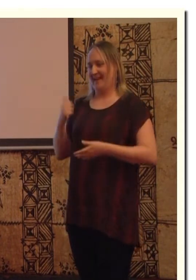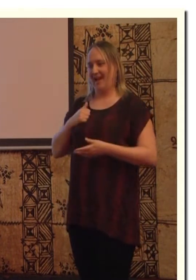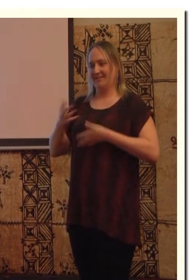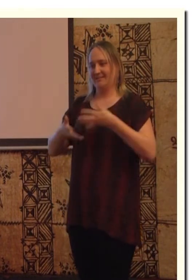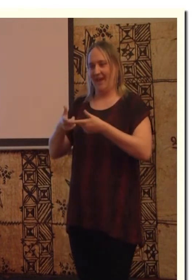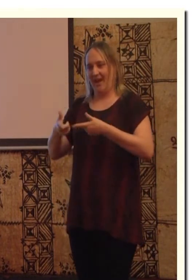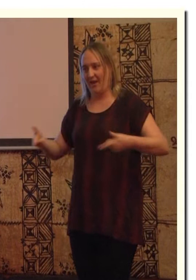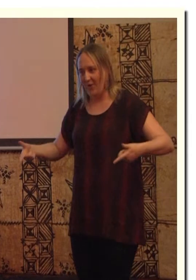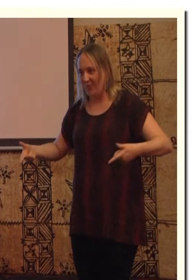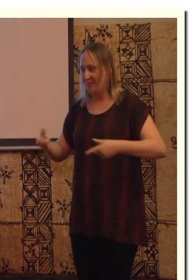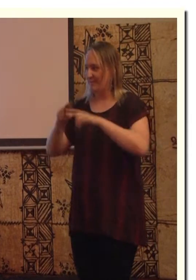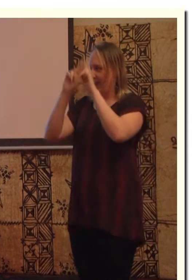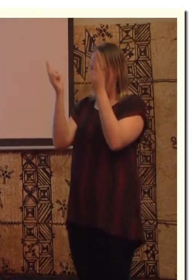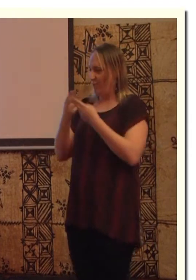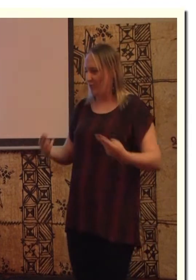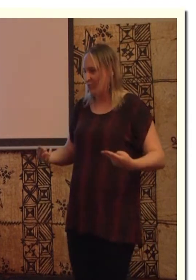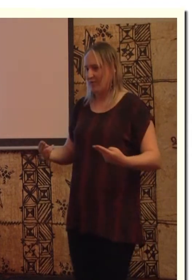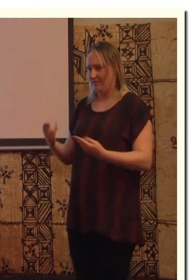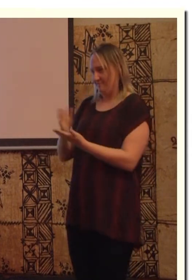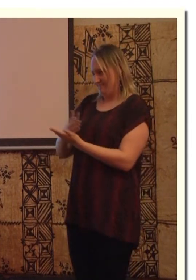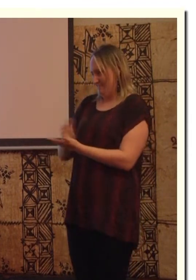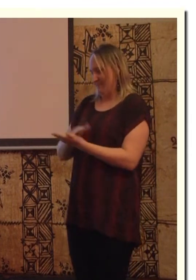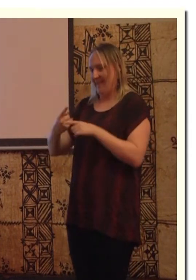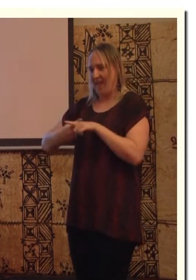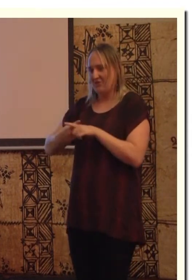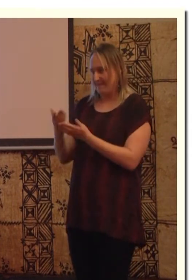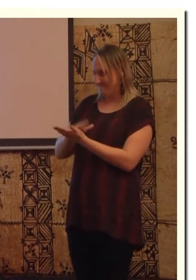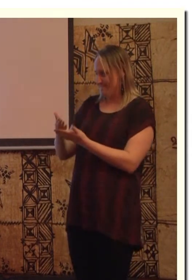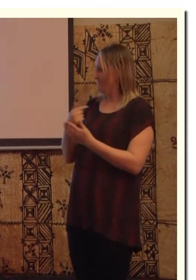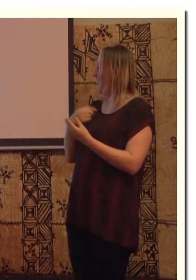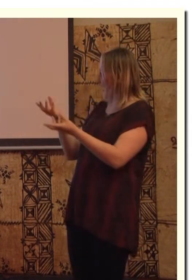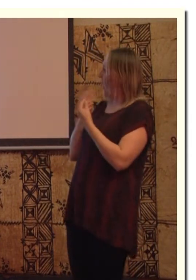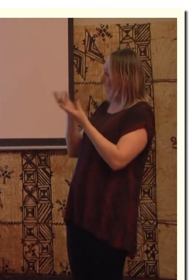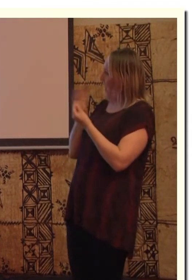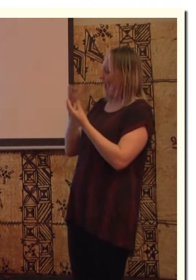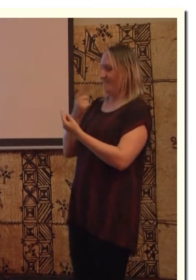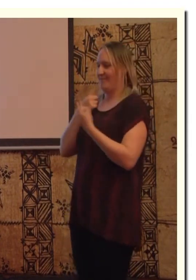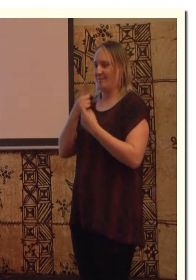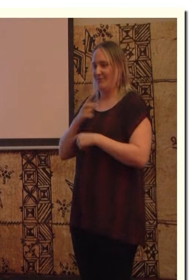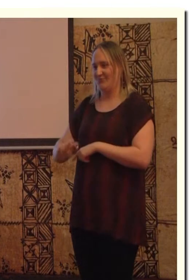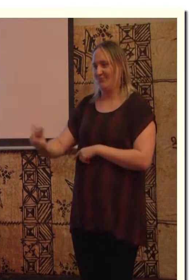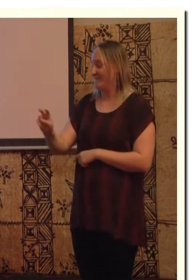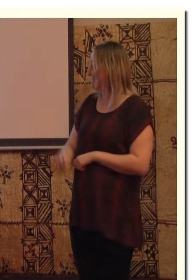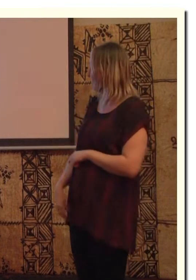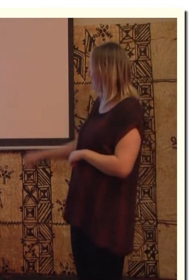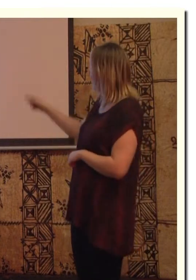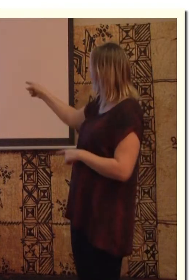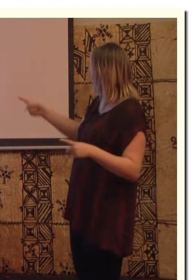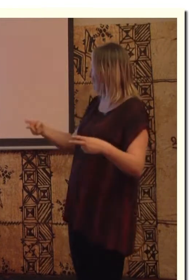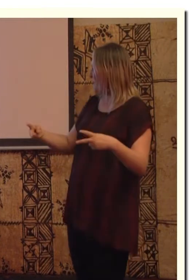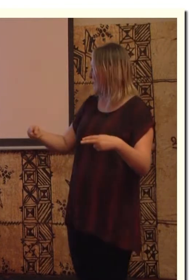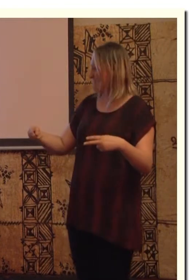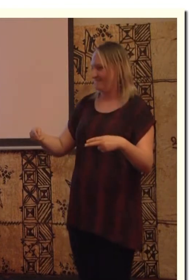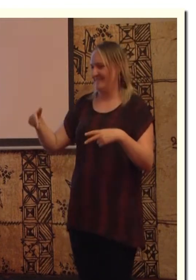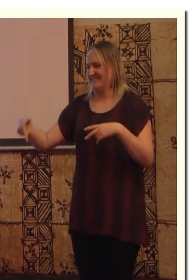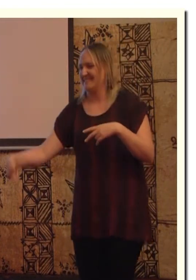in the center there, she's my Canadian sign language interpreter. She used some international sign so that I could